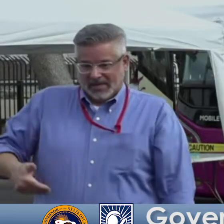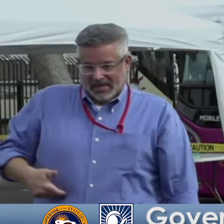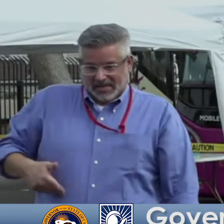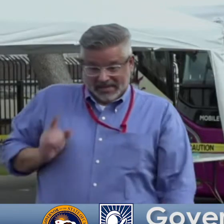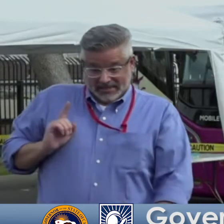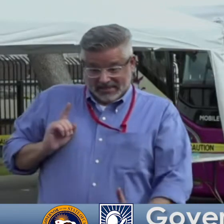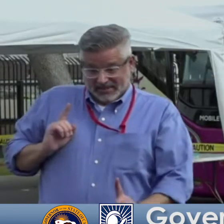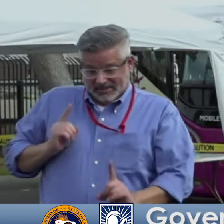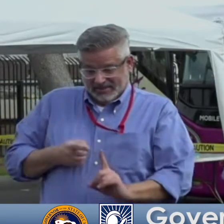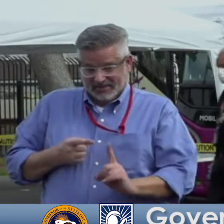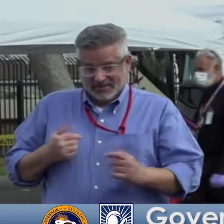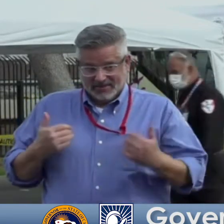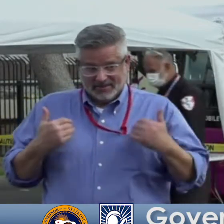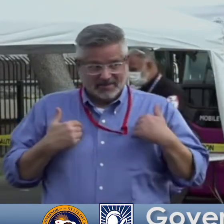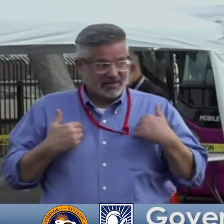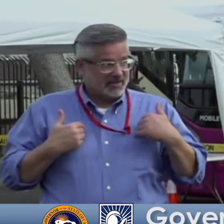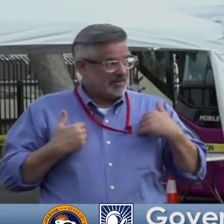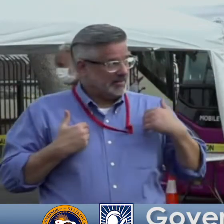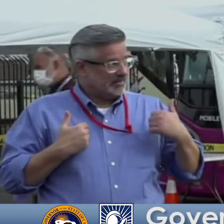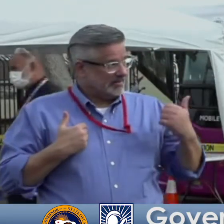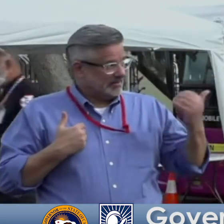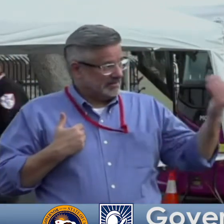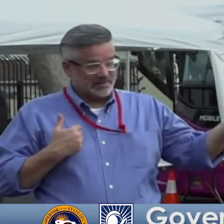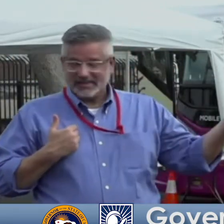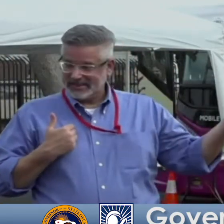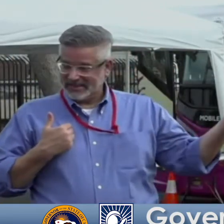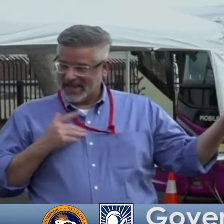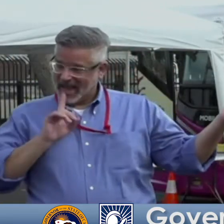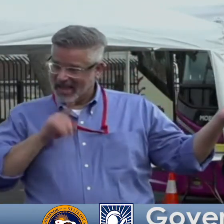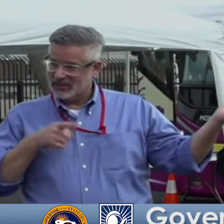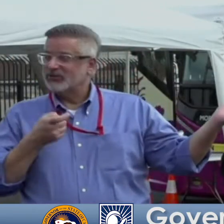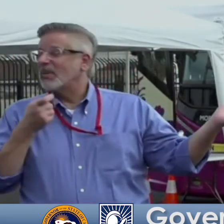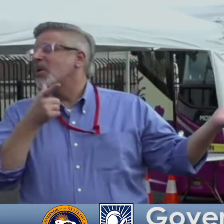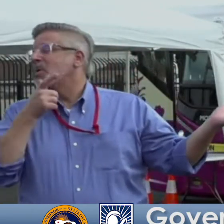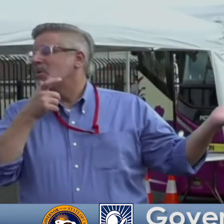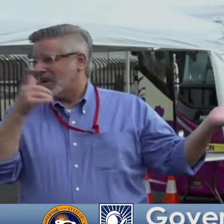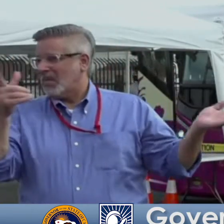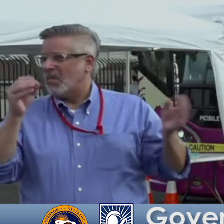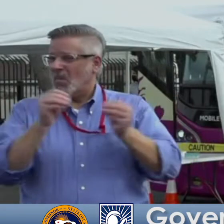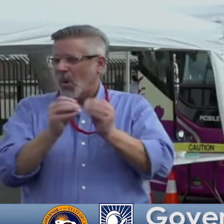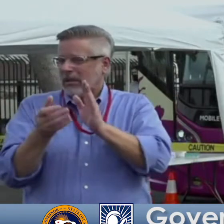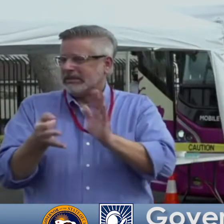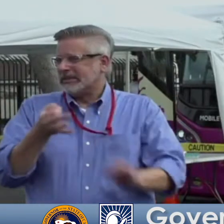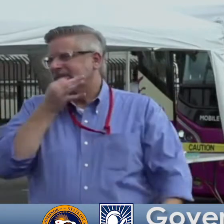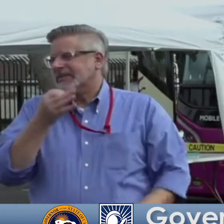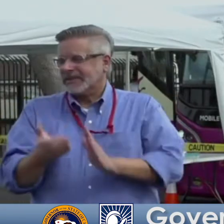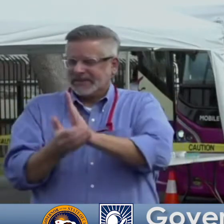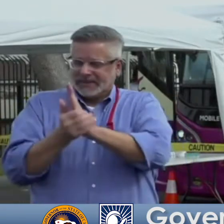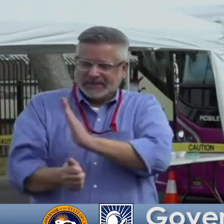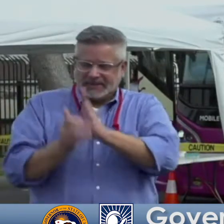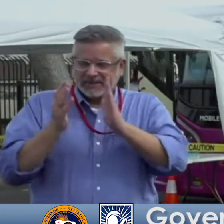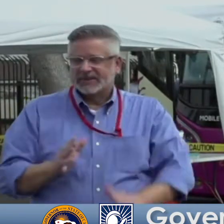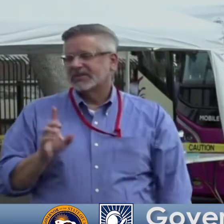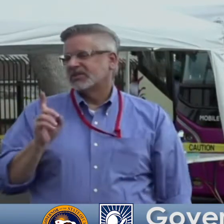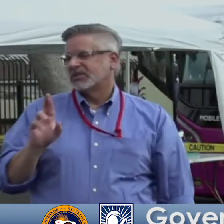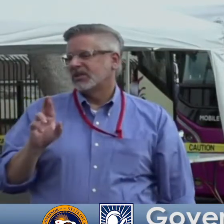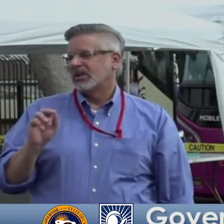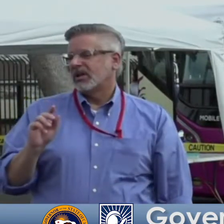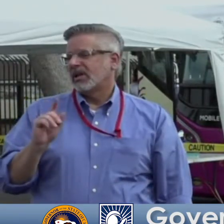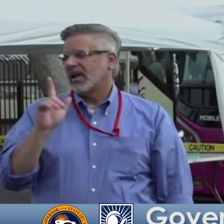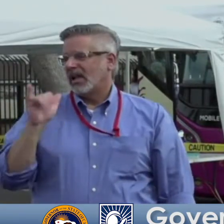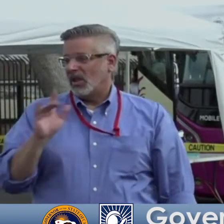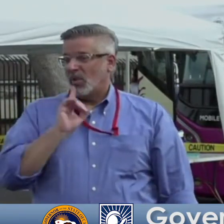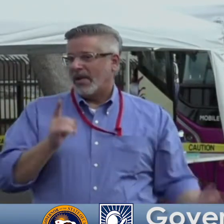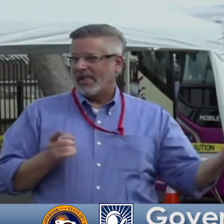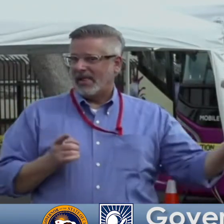particularly when I have someone that can answer from not just the heart but the head, and his name is Dr. Galley, who's